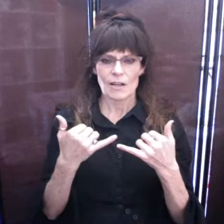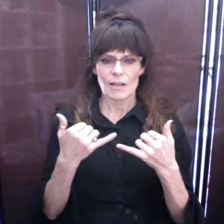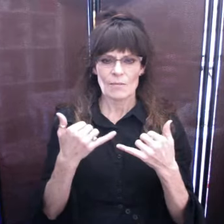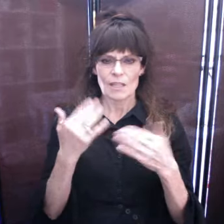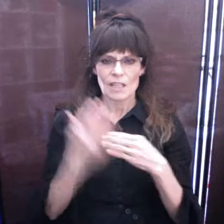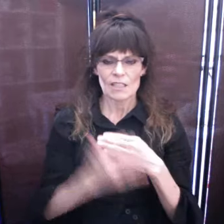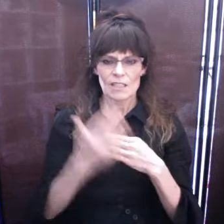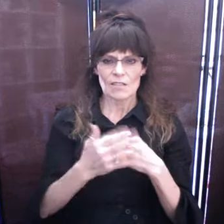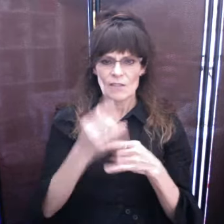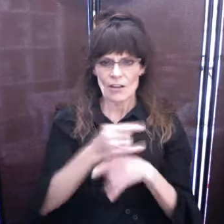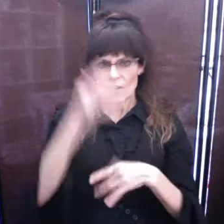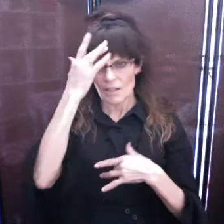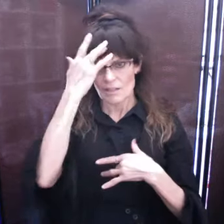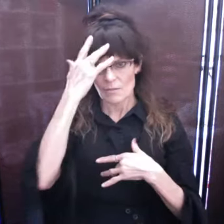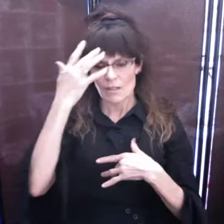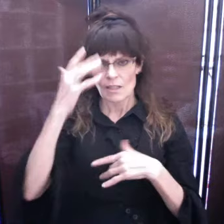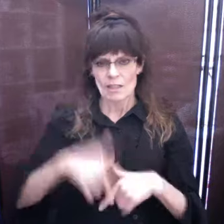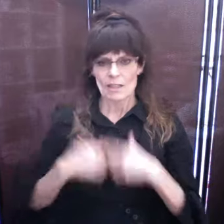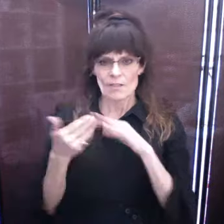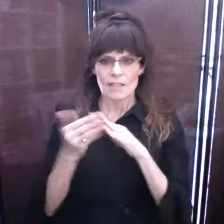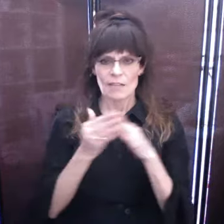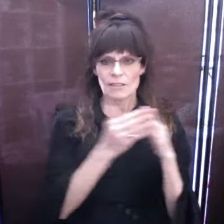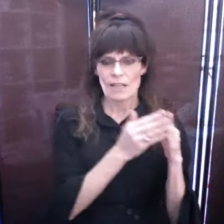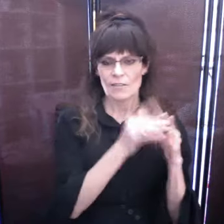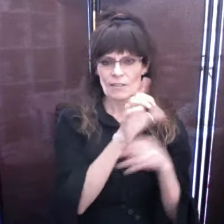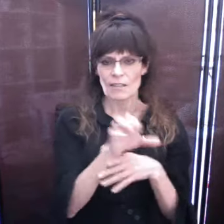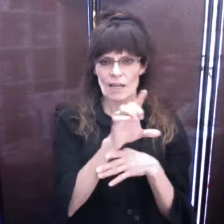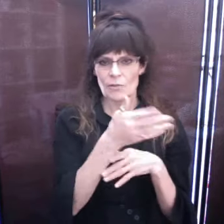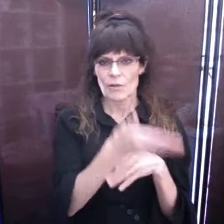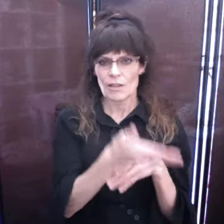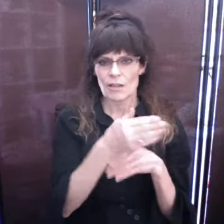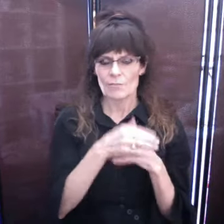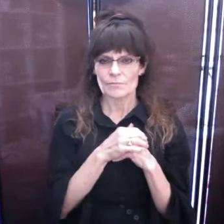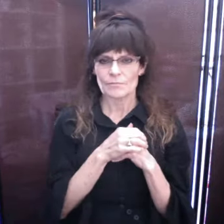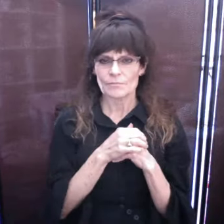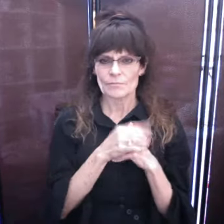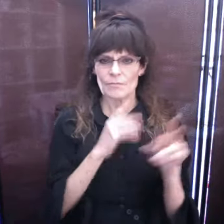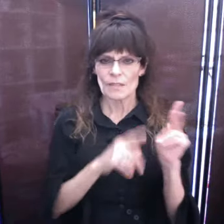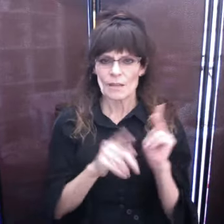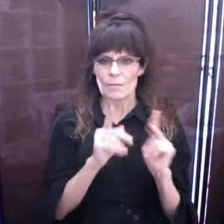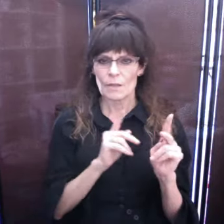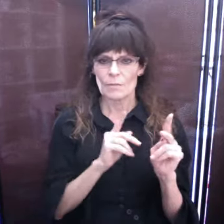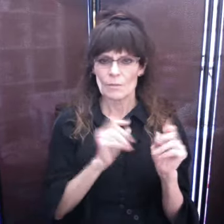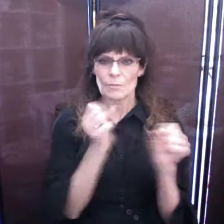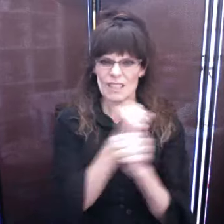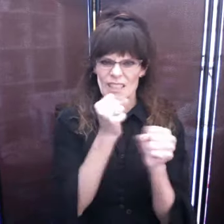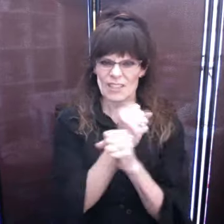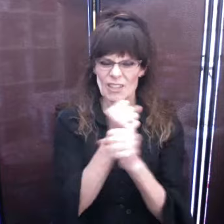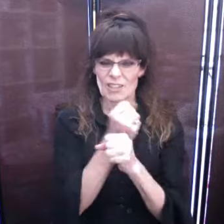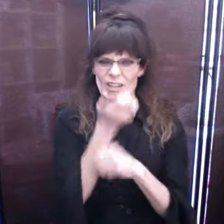downtown. Um, the library down there, there's like people beating each other up on the lawn, and sometimes the paramedics will take